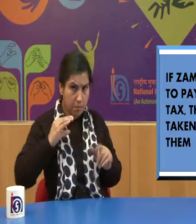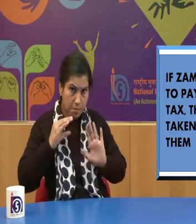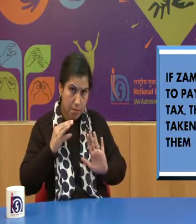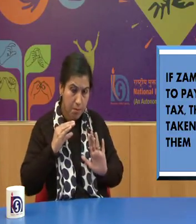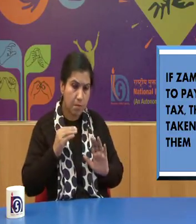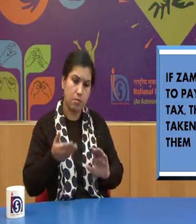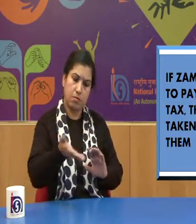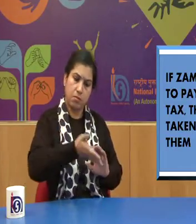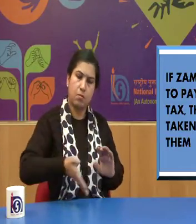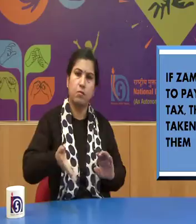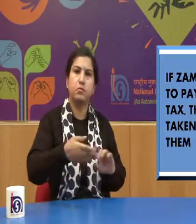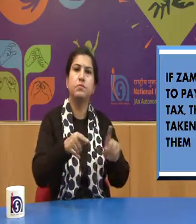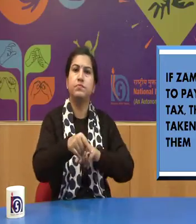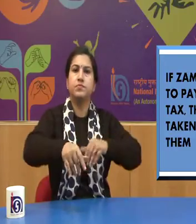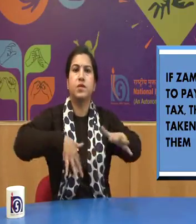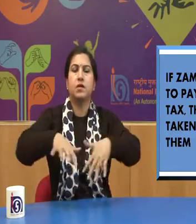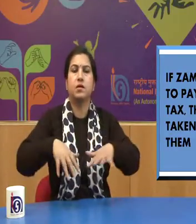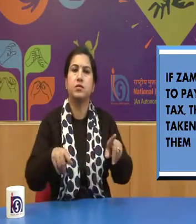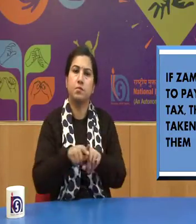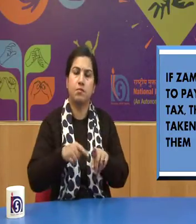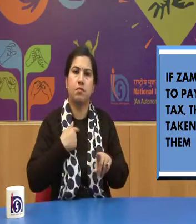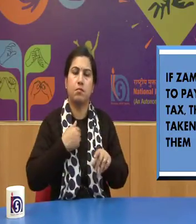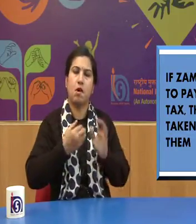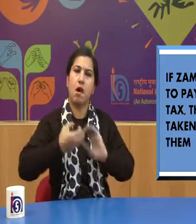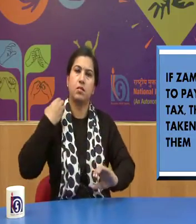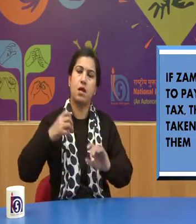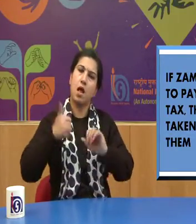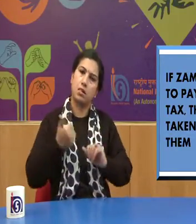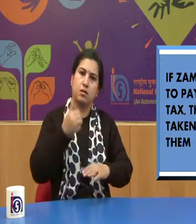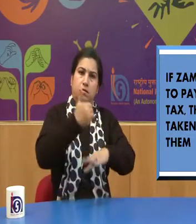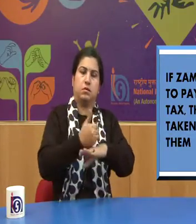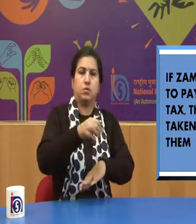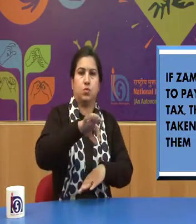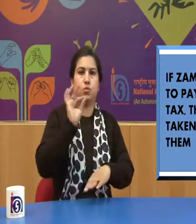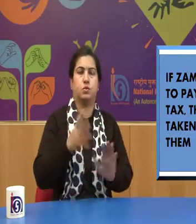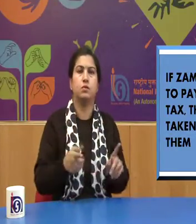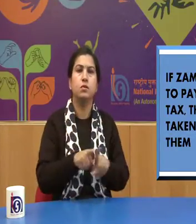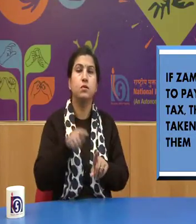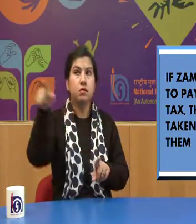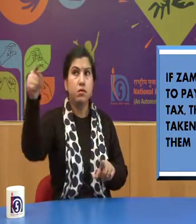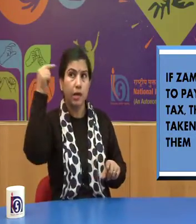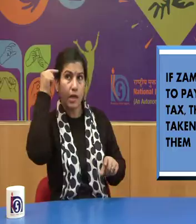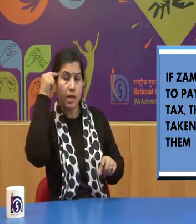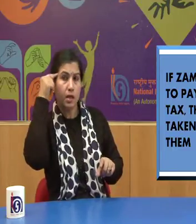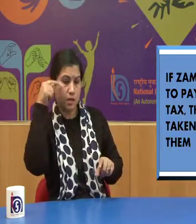Mostly these people were from the city and they had no interest in the improvement of land